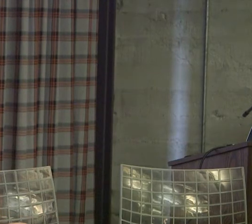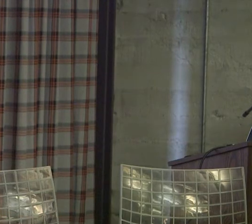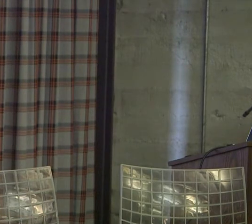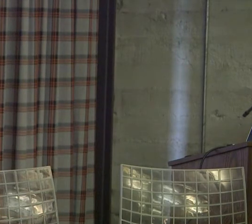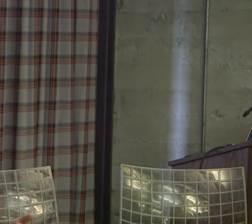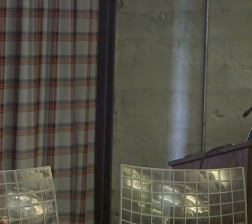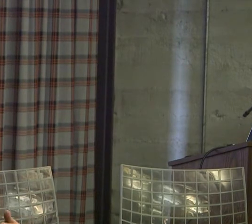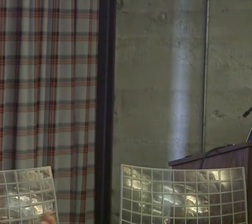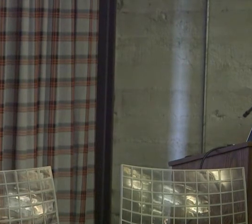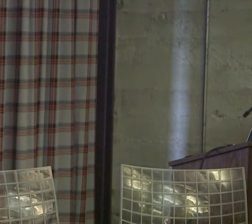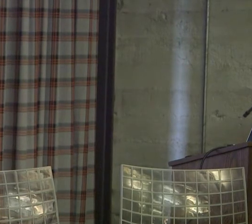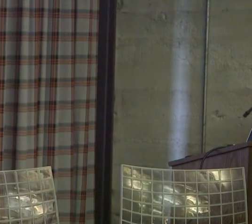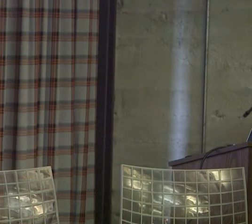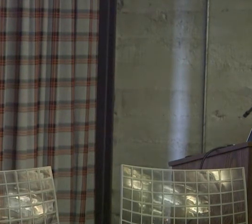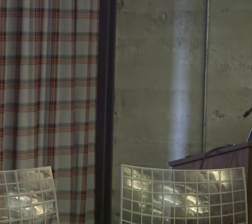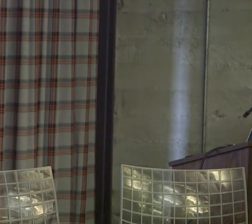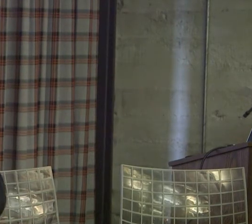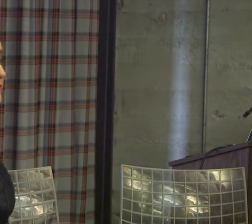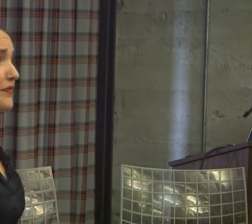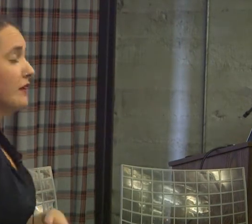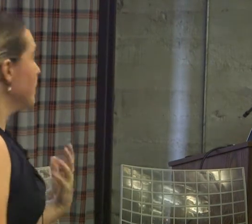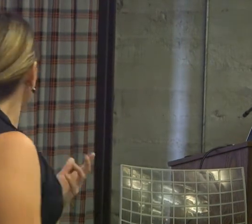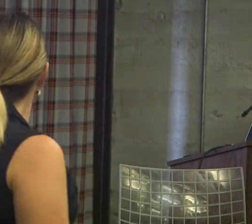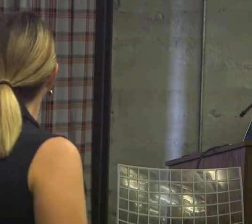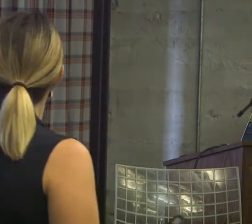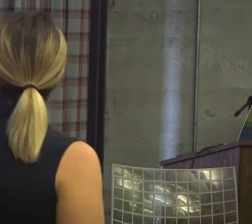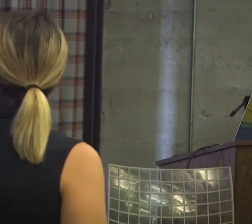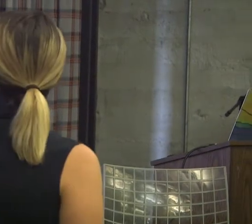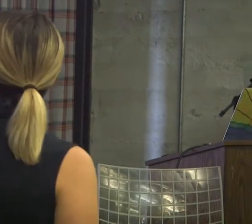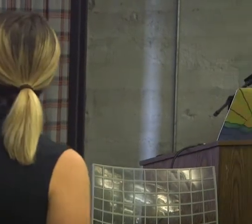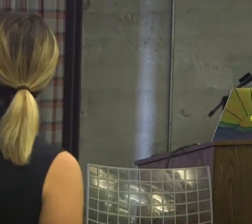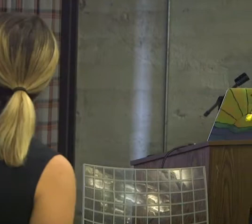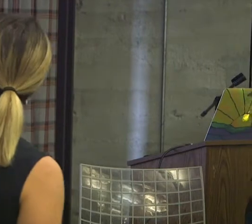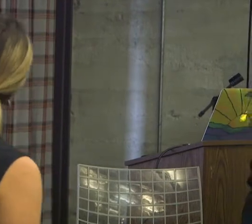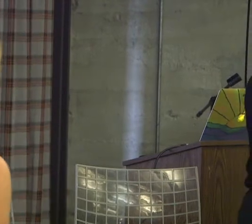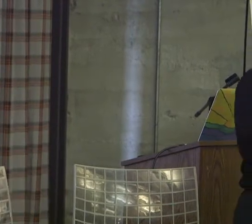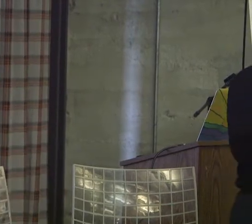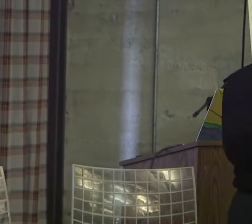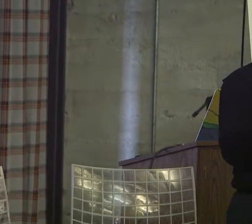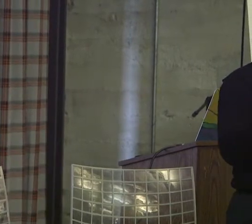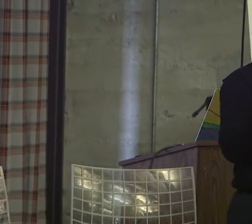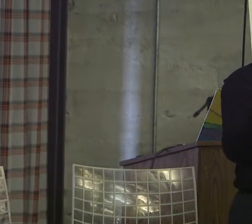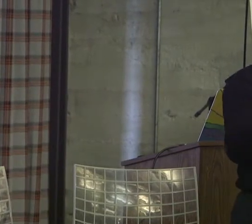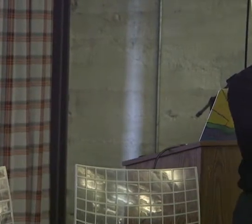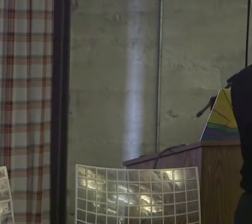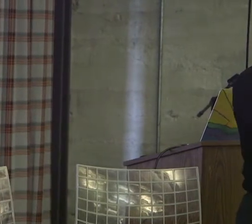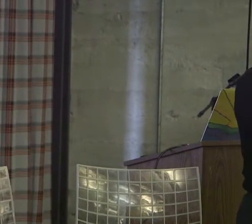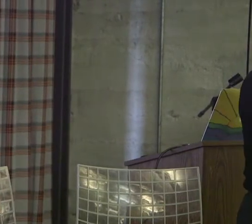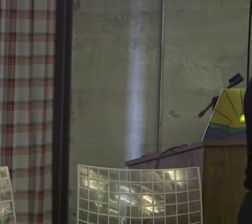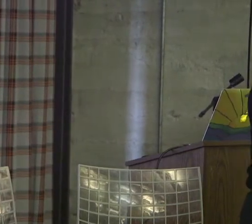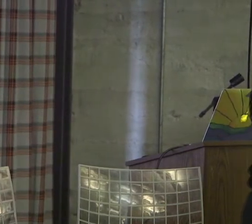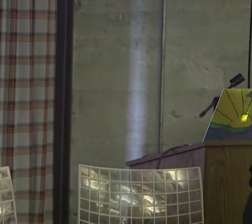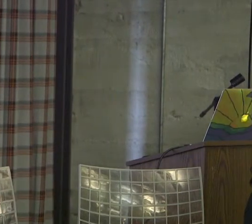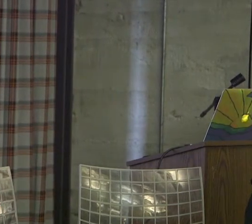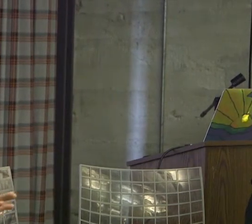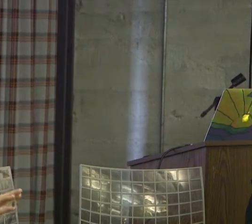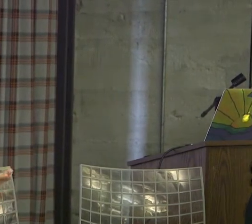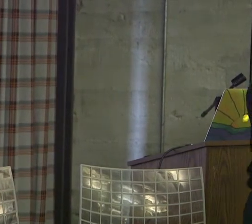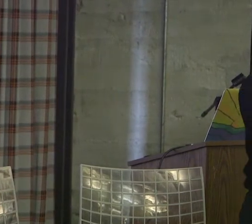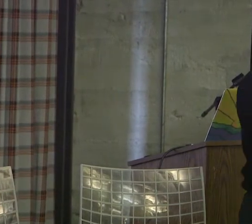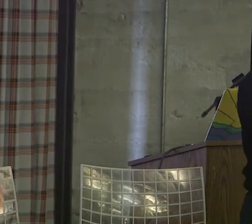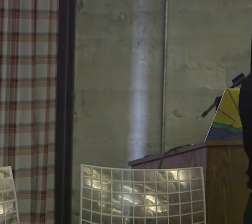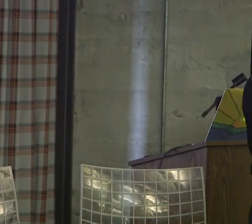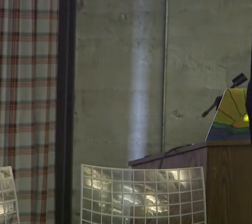good, but I don't really understand what the problem is or how I can solve it. So I I'm running out of time, but I'll tell you. The good news